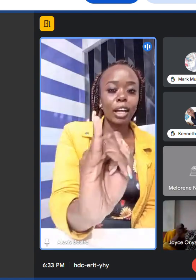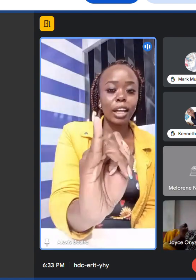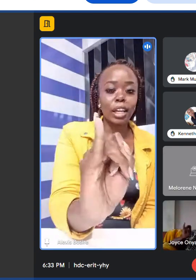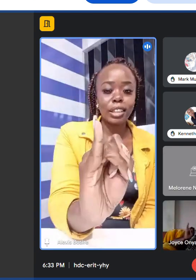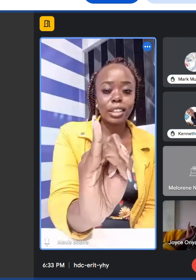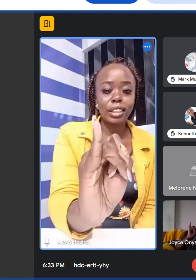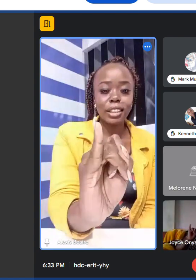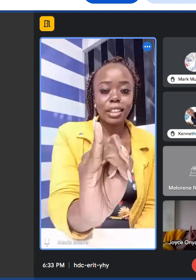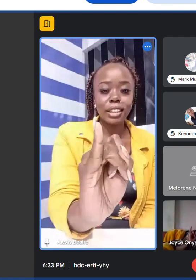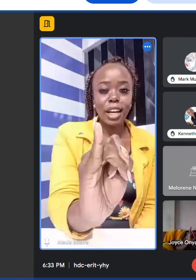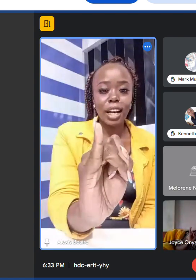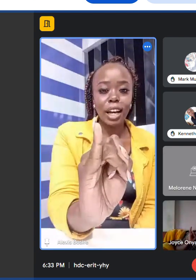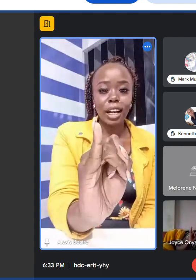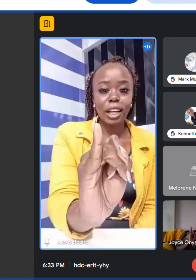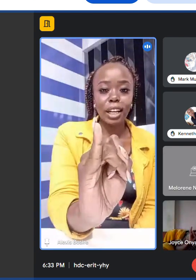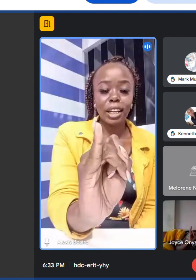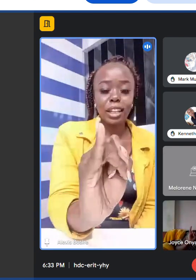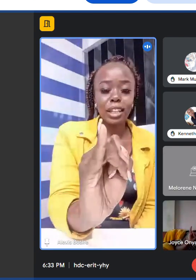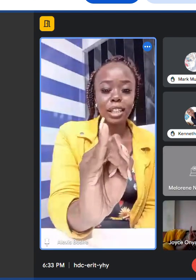I,